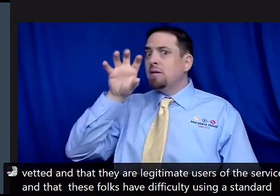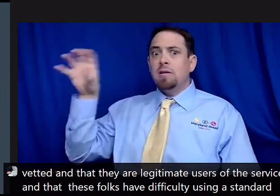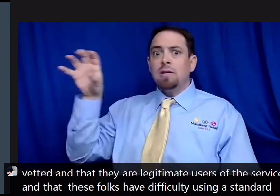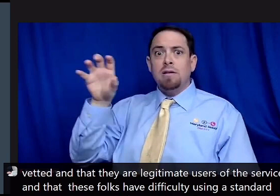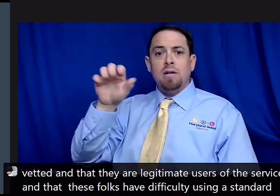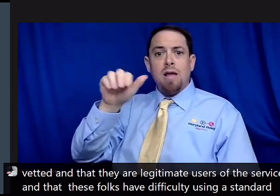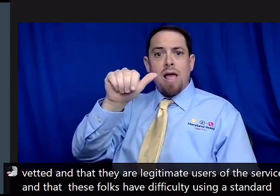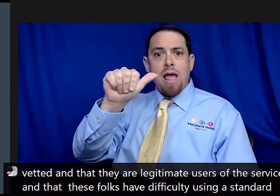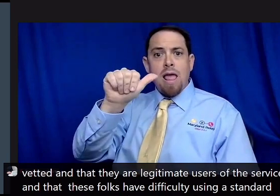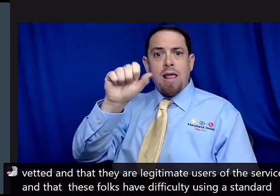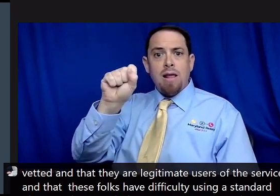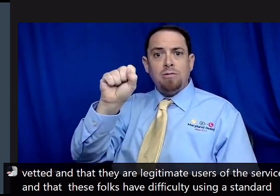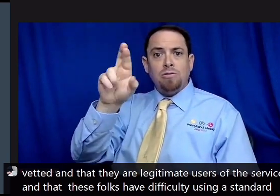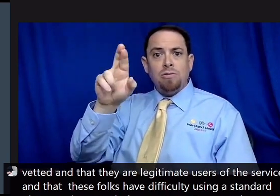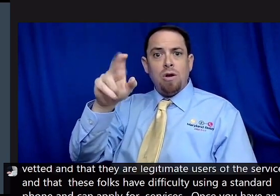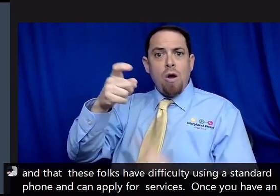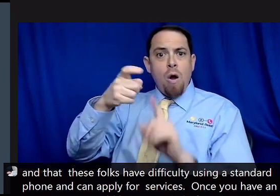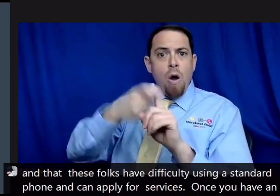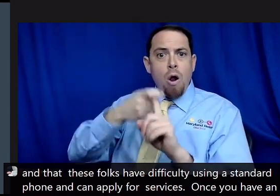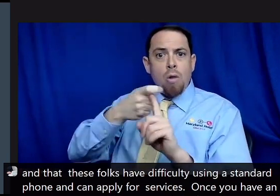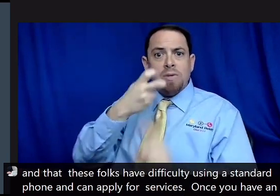caption phone service,